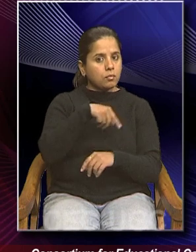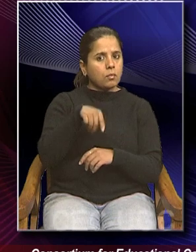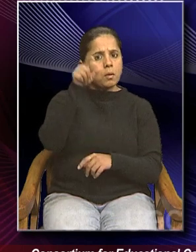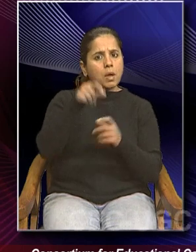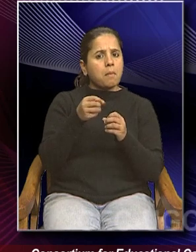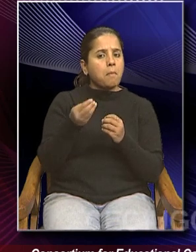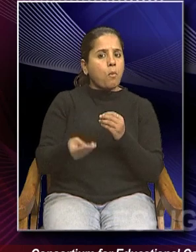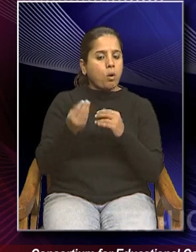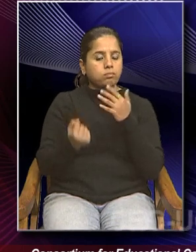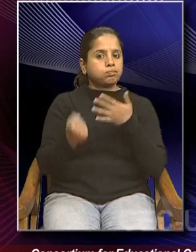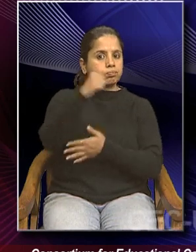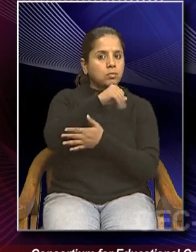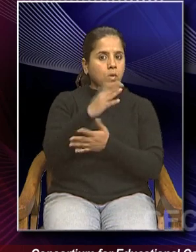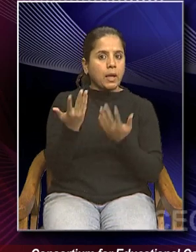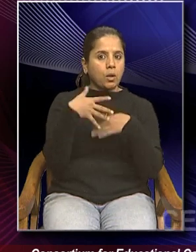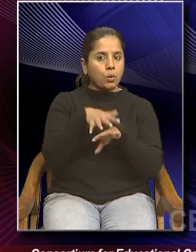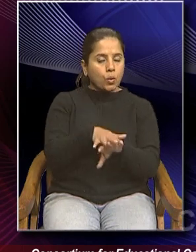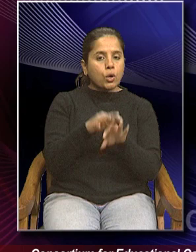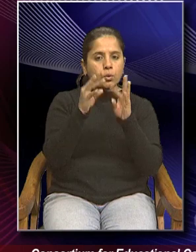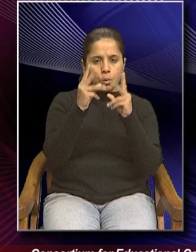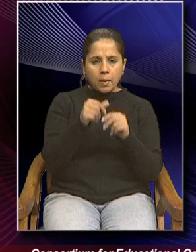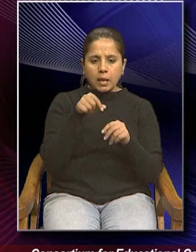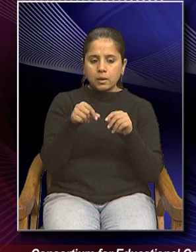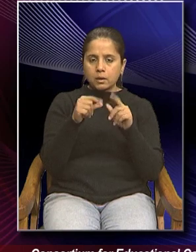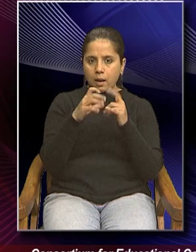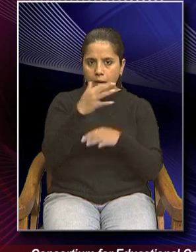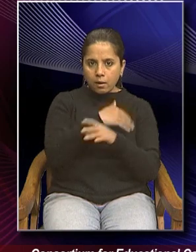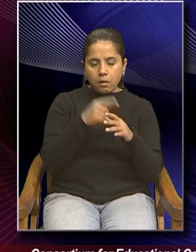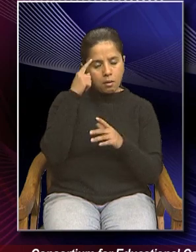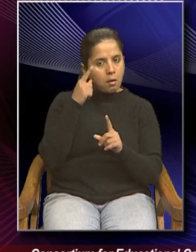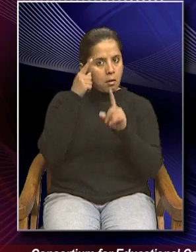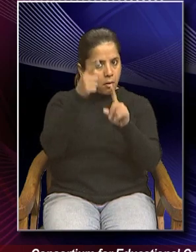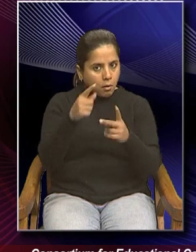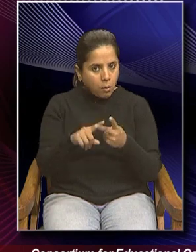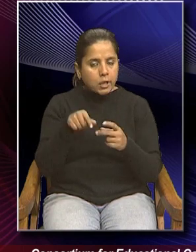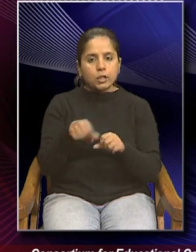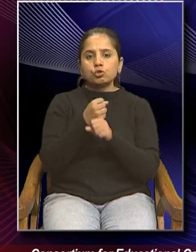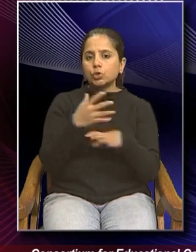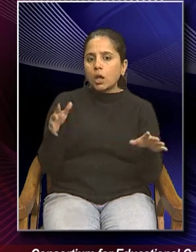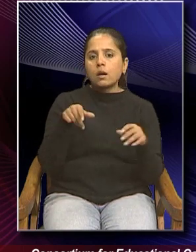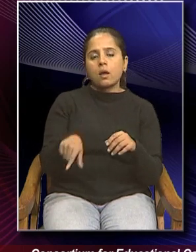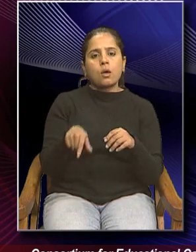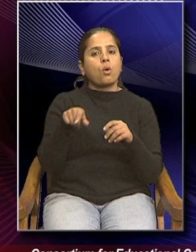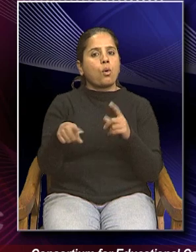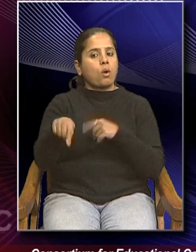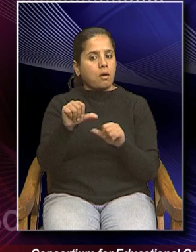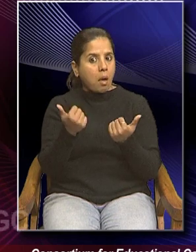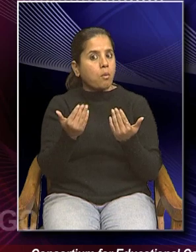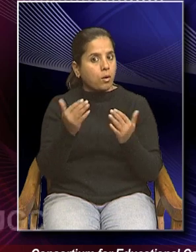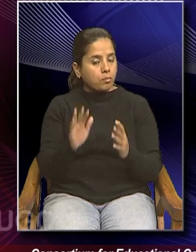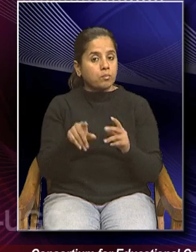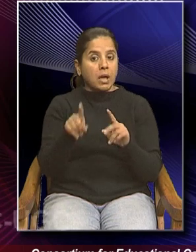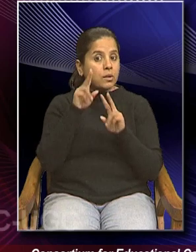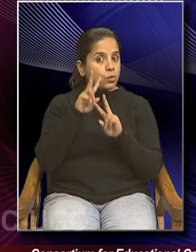often prioritize the inclusion of numerical data, objectivity, and generalizability. However,